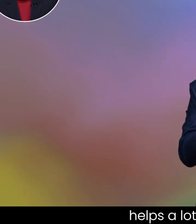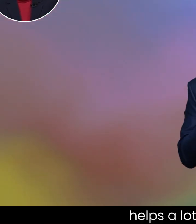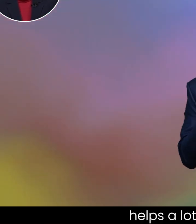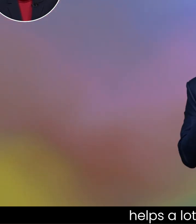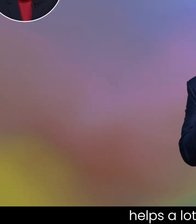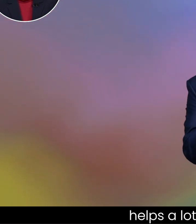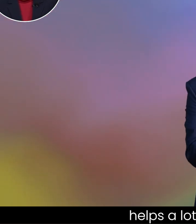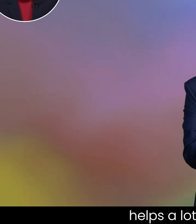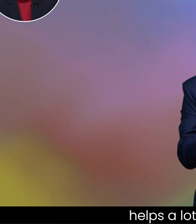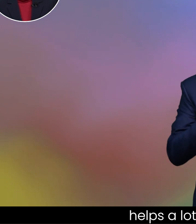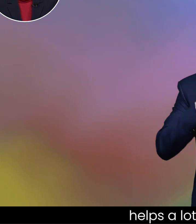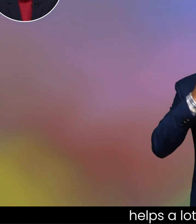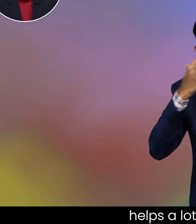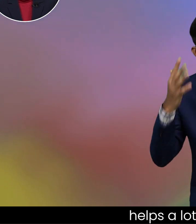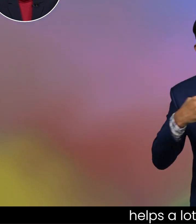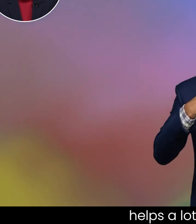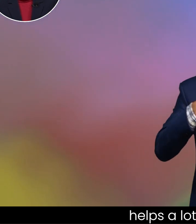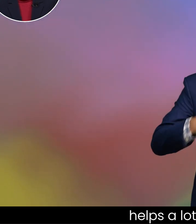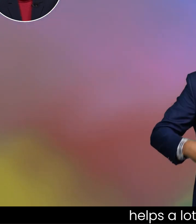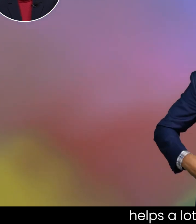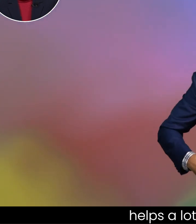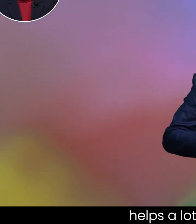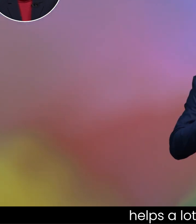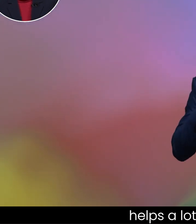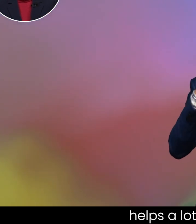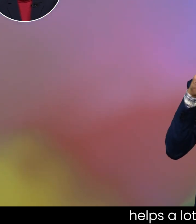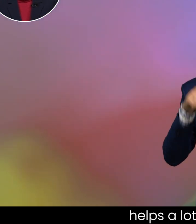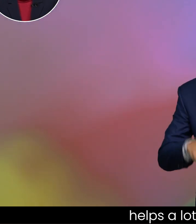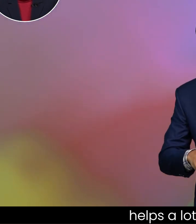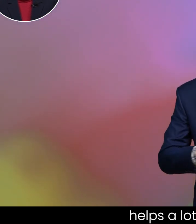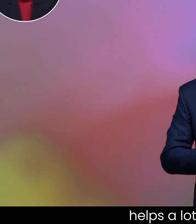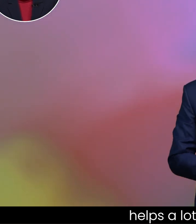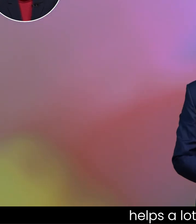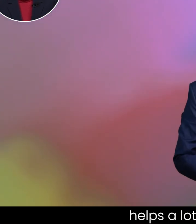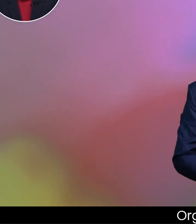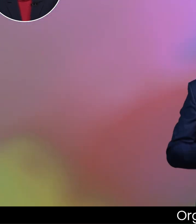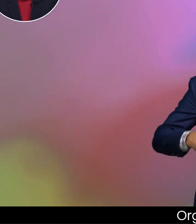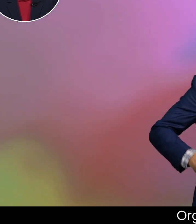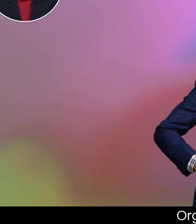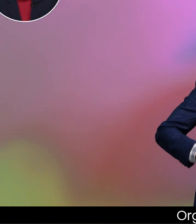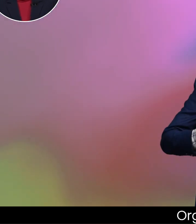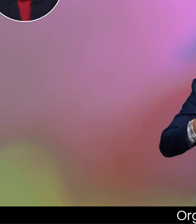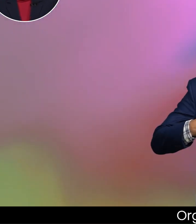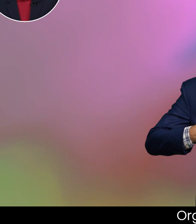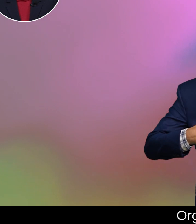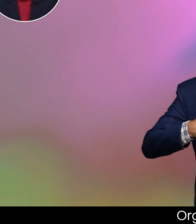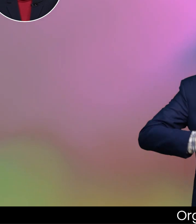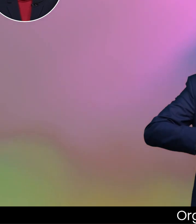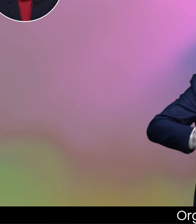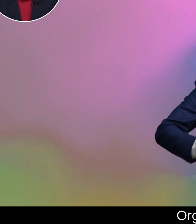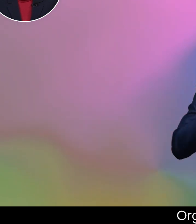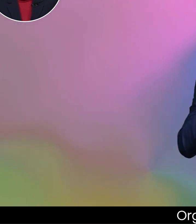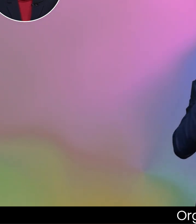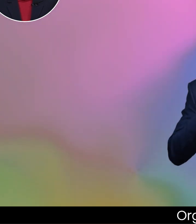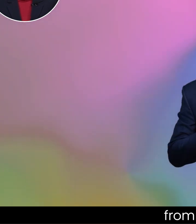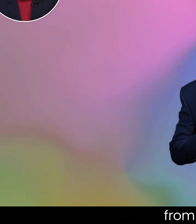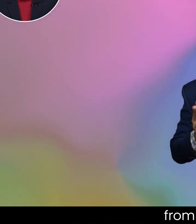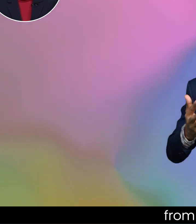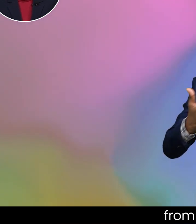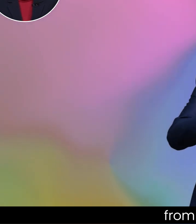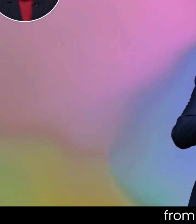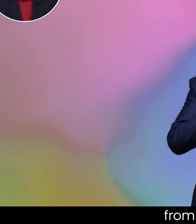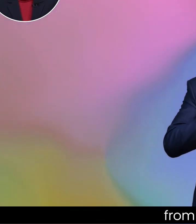the chances of rejection by the immune system of the recipient. Model